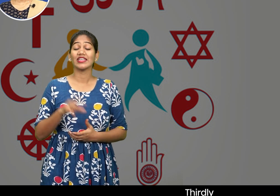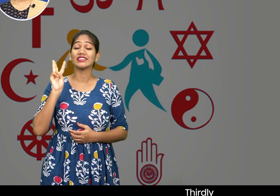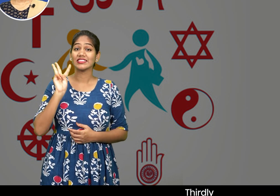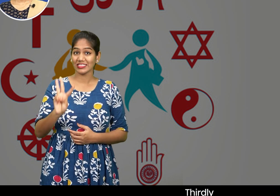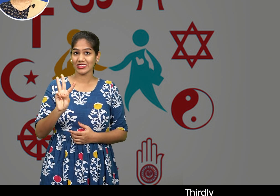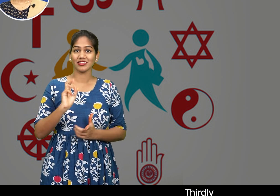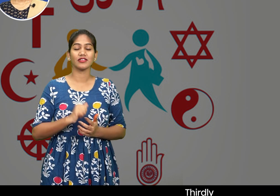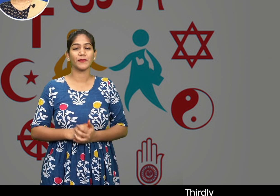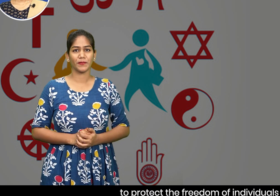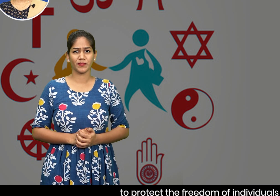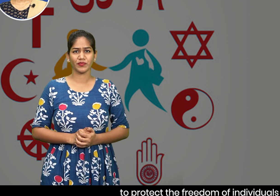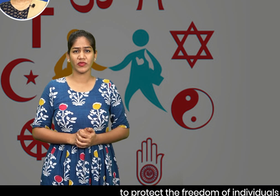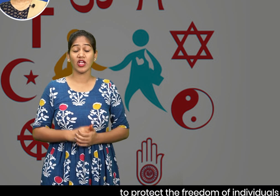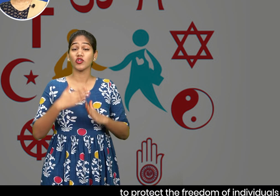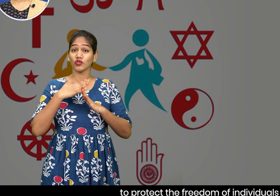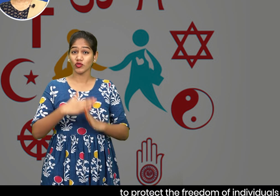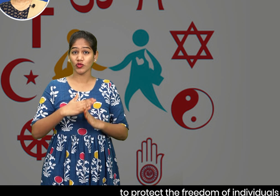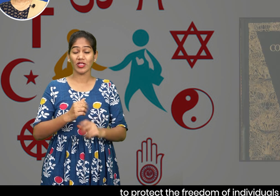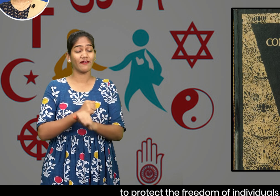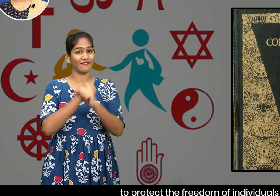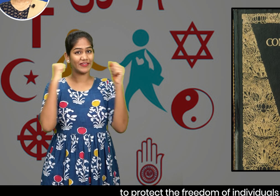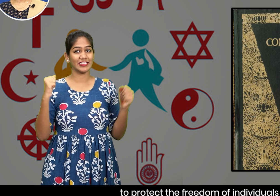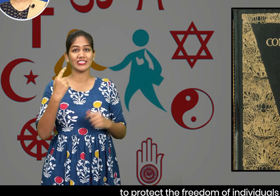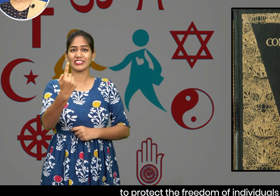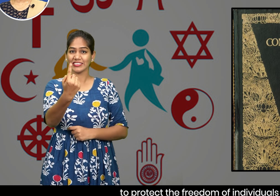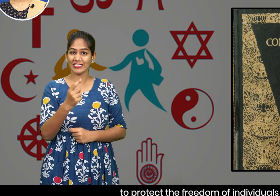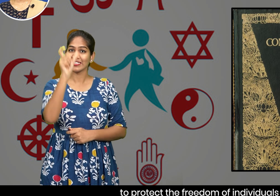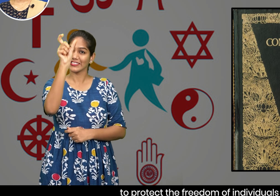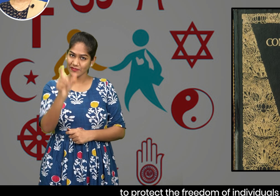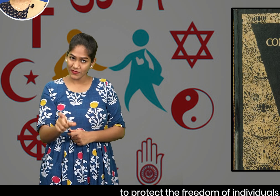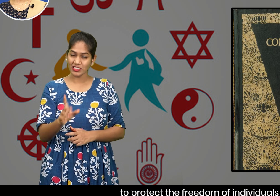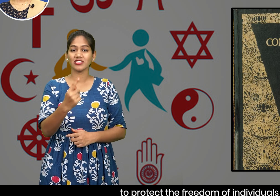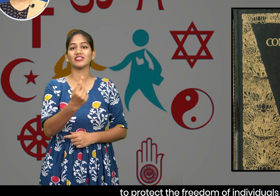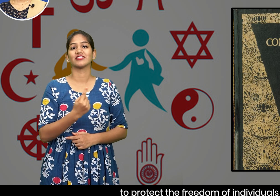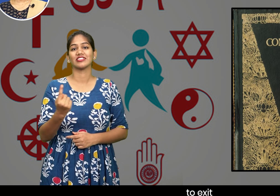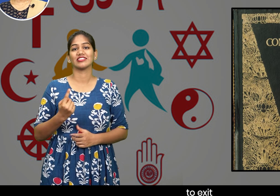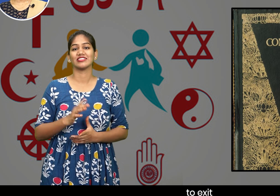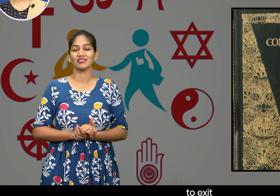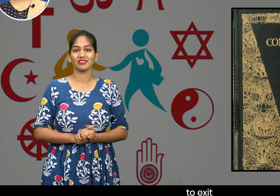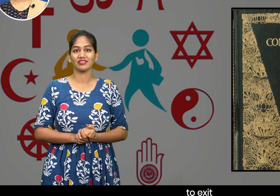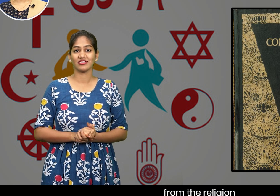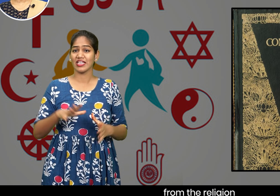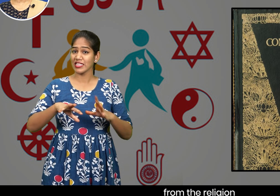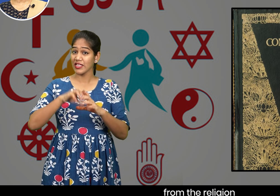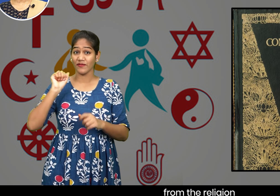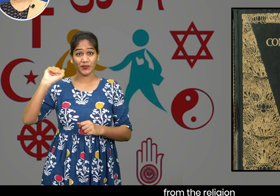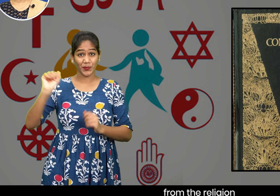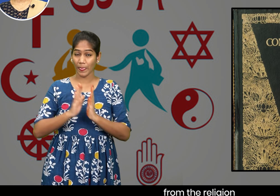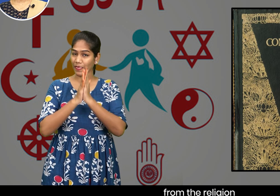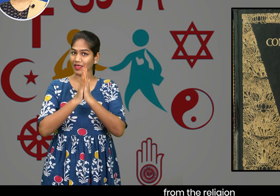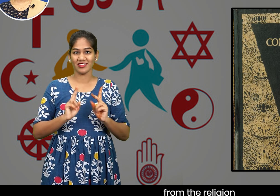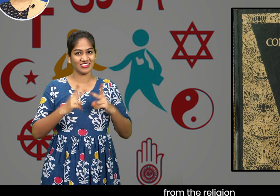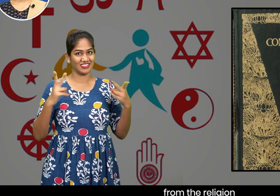Thirdly, to protect the freedom of individuals to exist from the